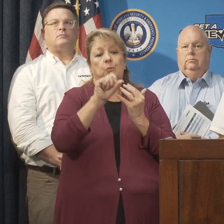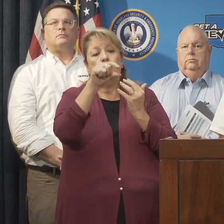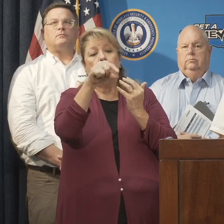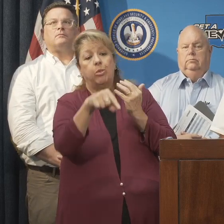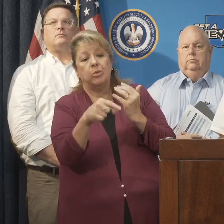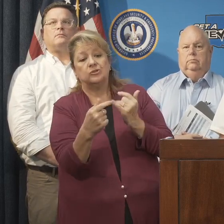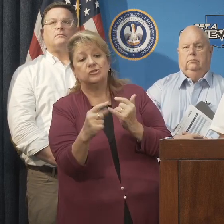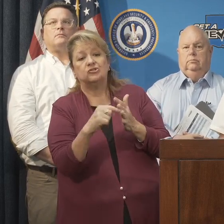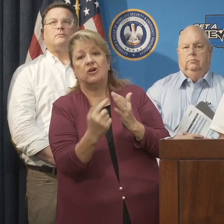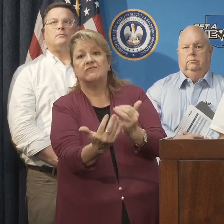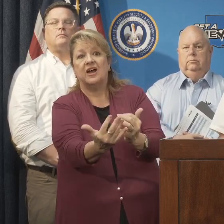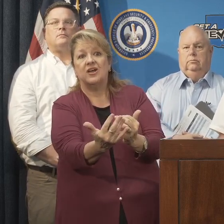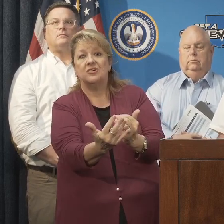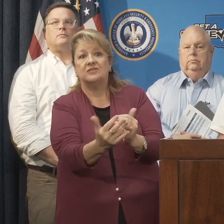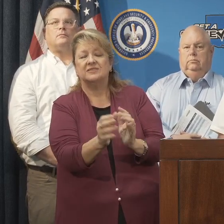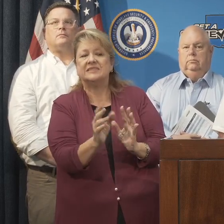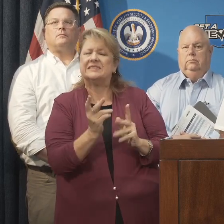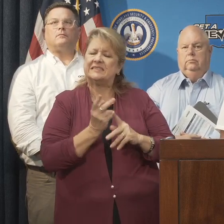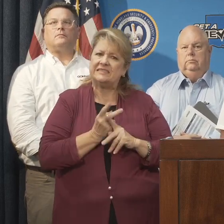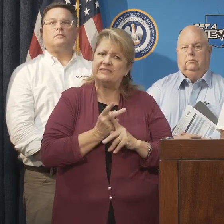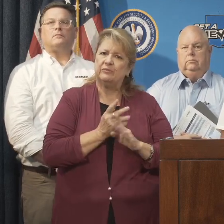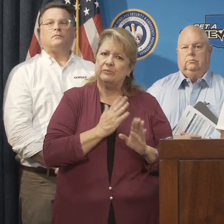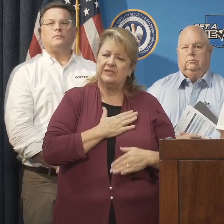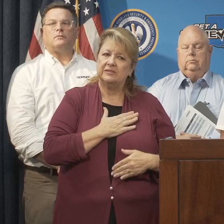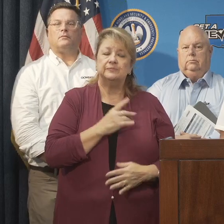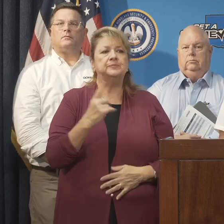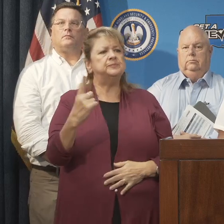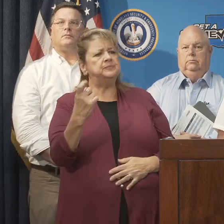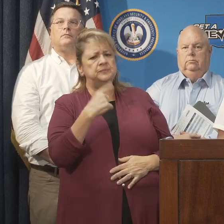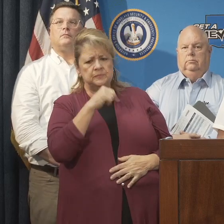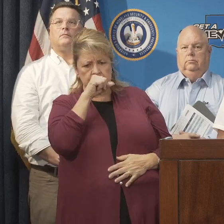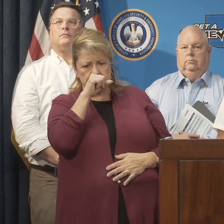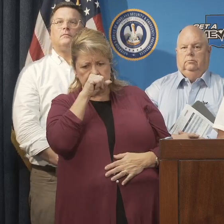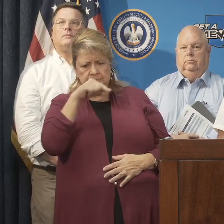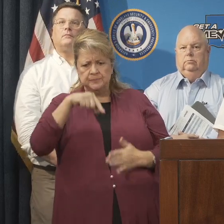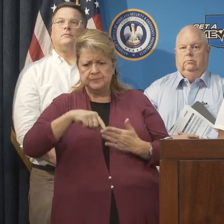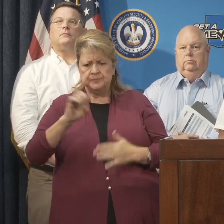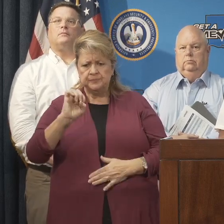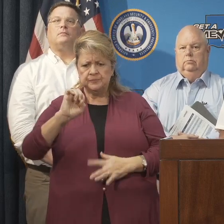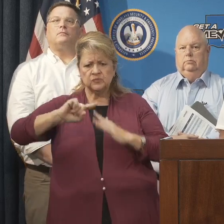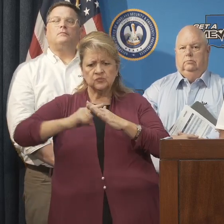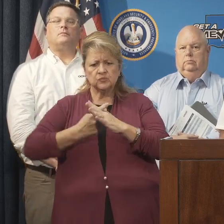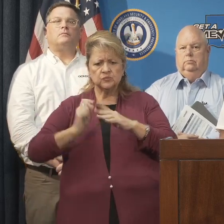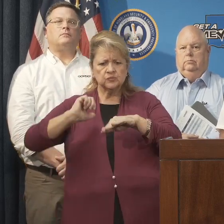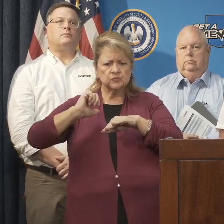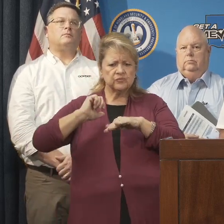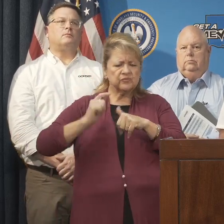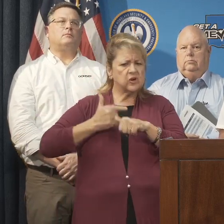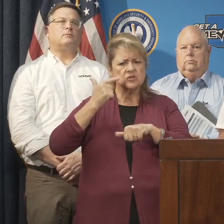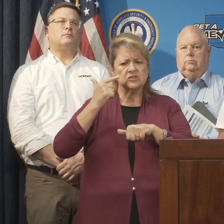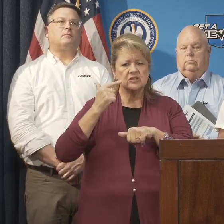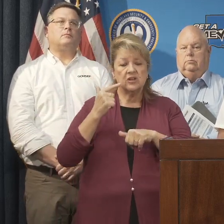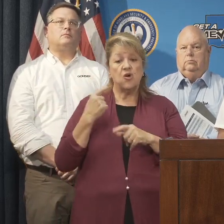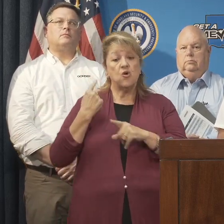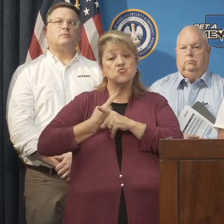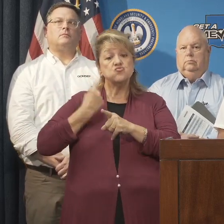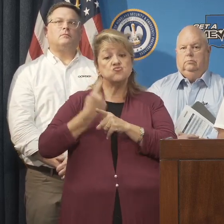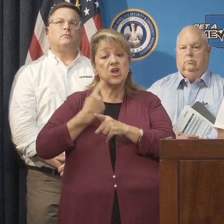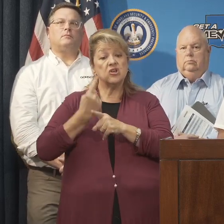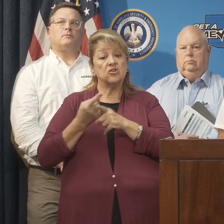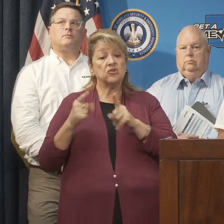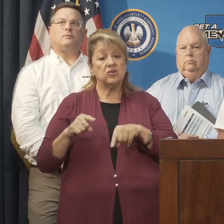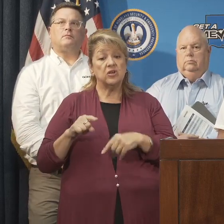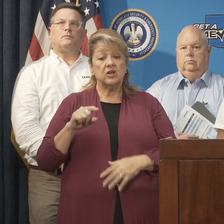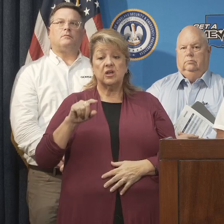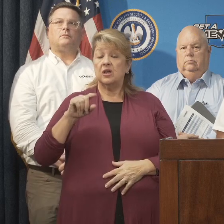Governor, you indicated since the onset of this emergency that in terms of a regular occurrence, wildfires aren't in